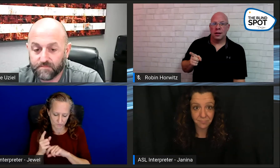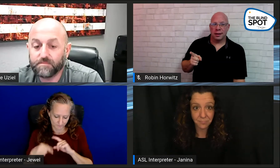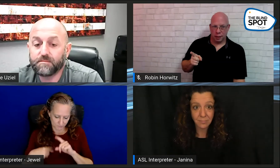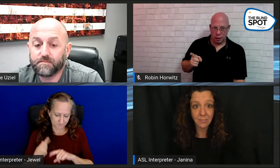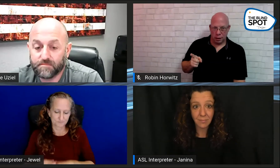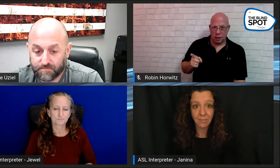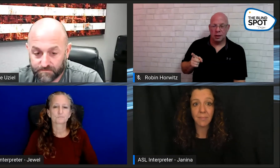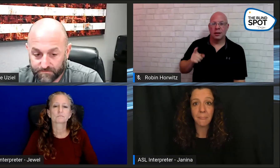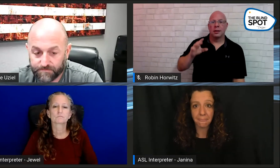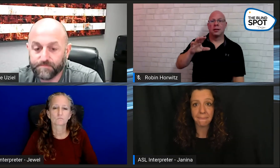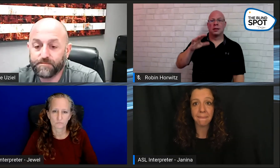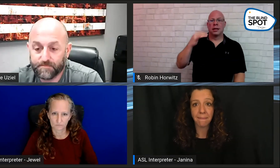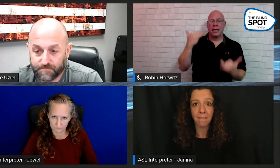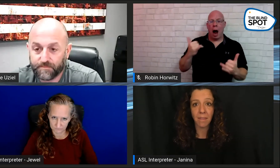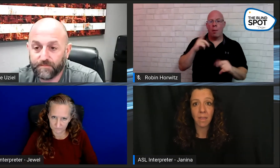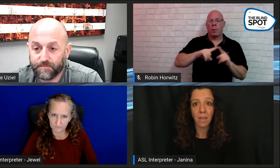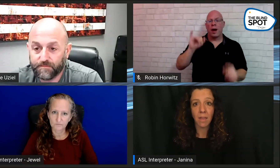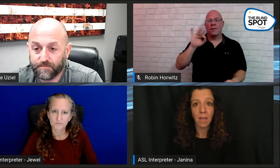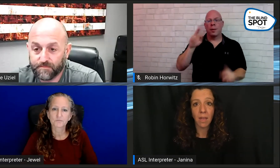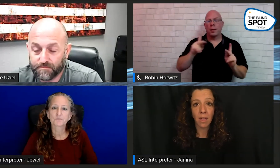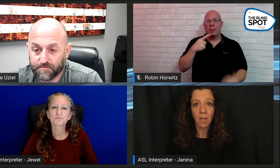income.